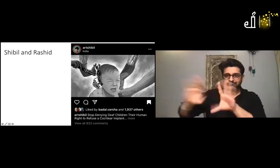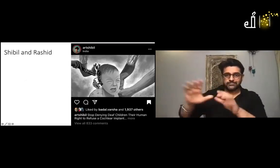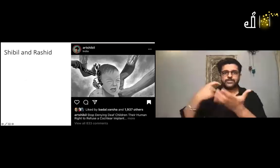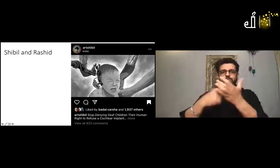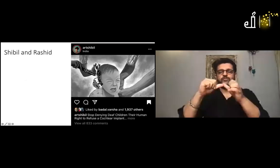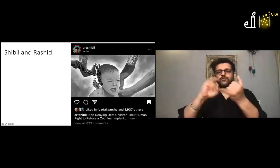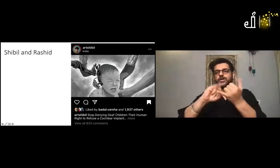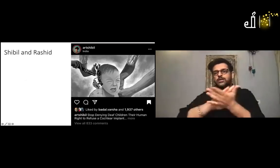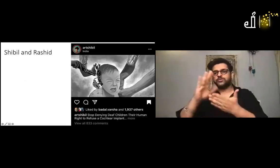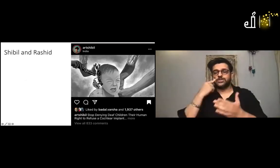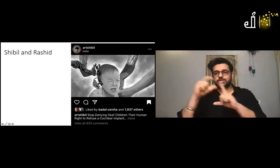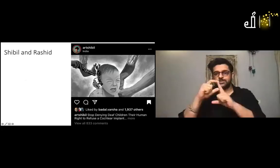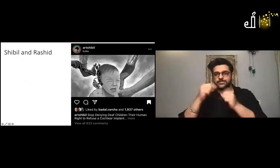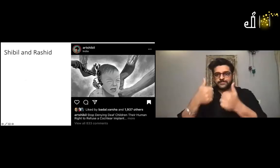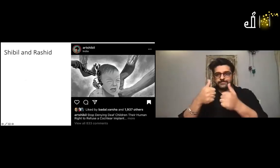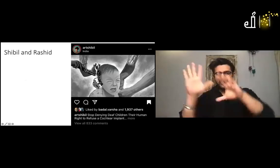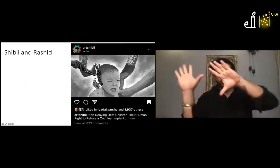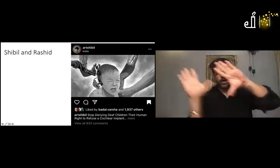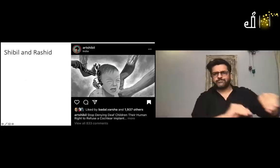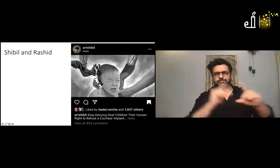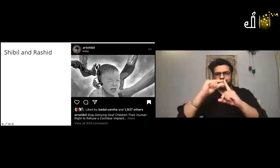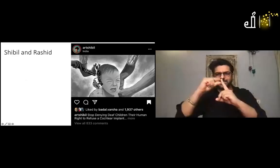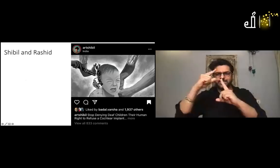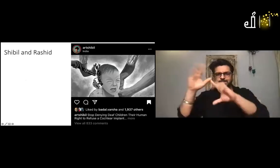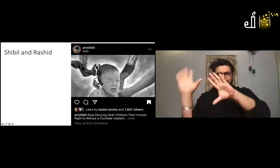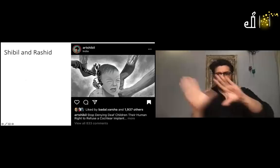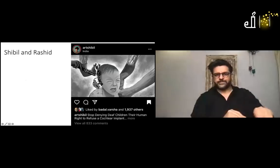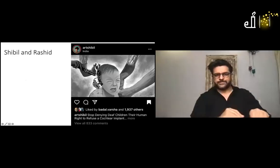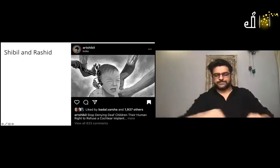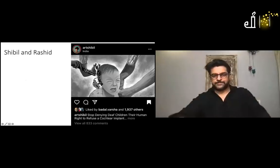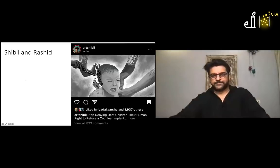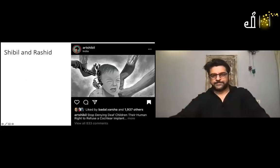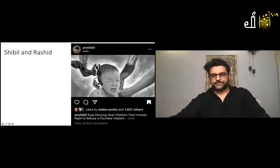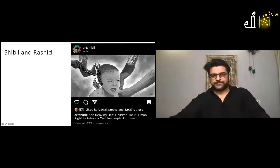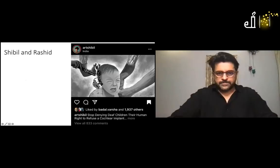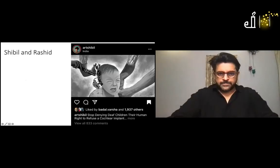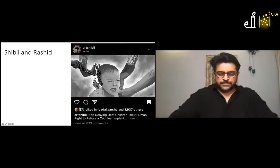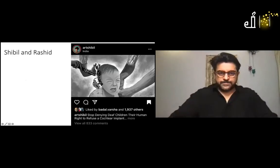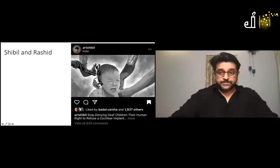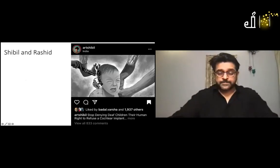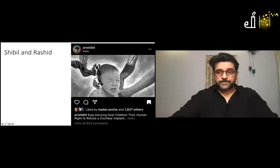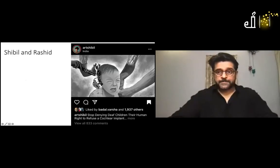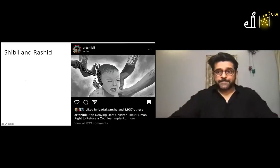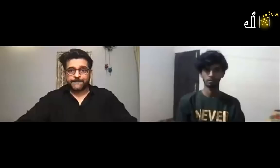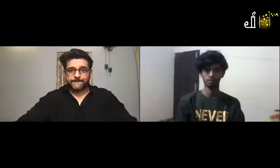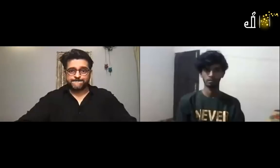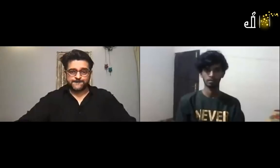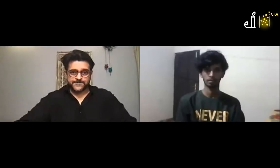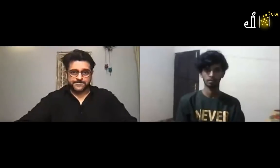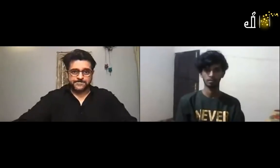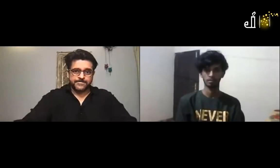friend Rashid, who supported him in this particular art piece. We can turn off the PPT and have them.